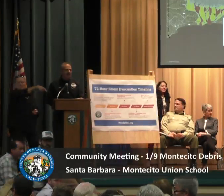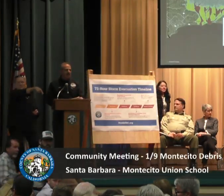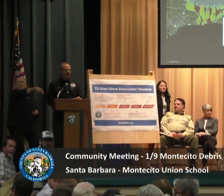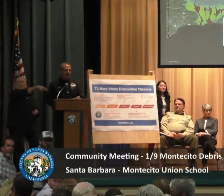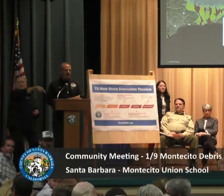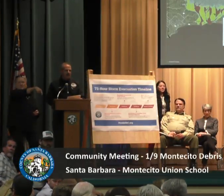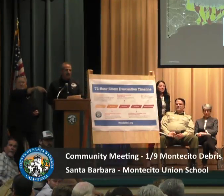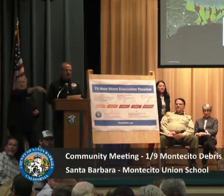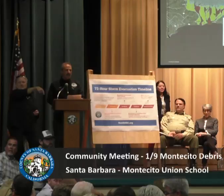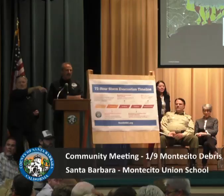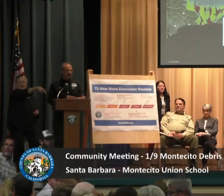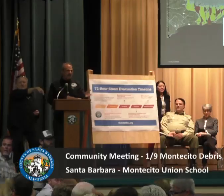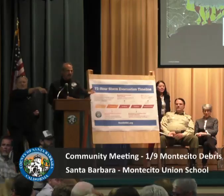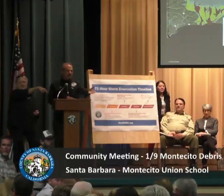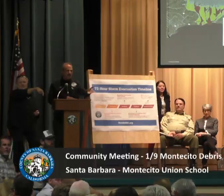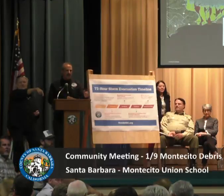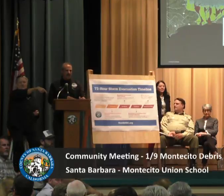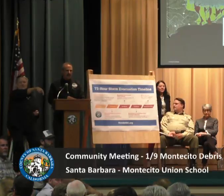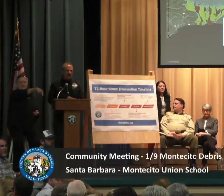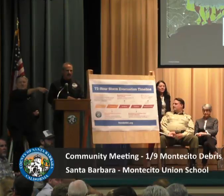ma'am.